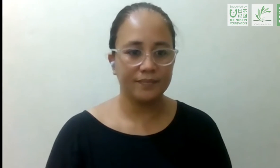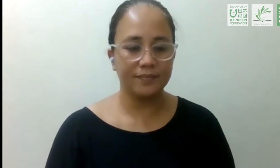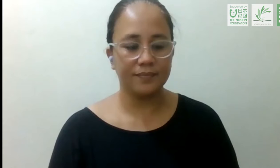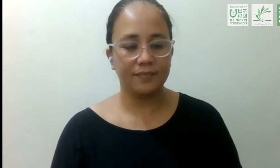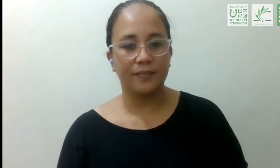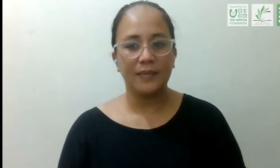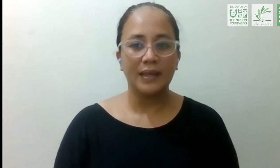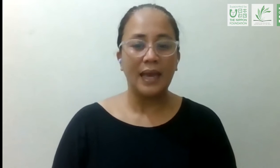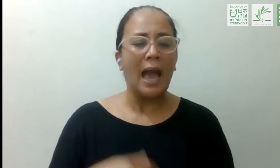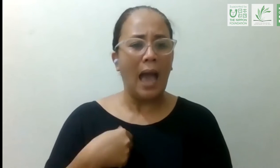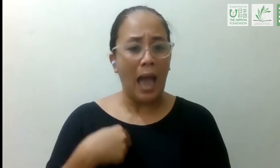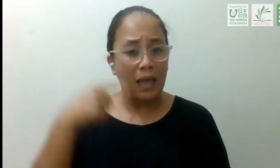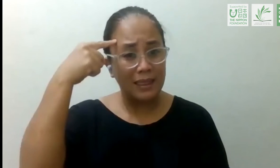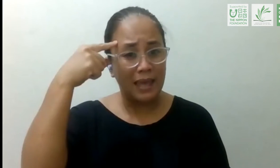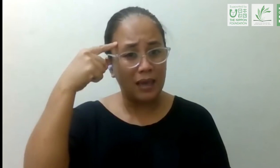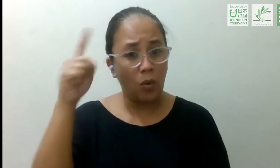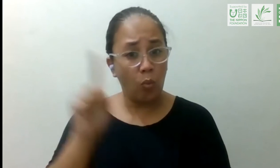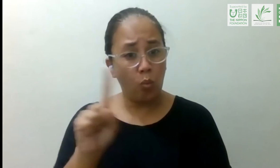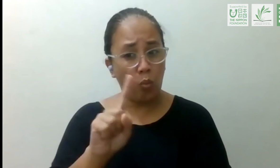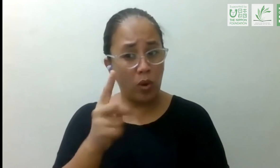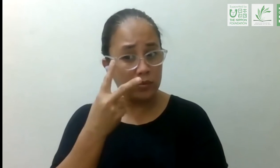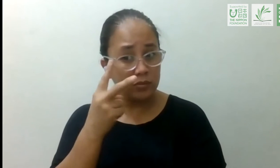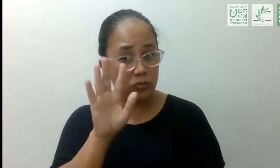Yeah, I think what you're seeing is